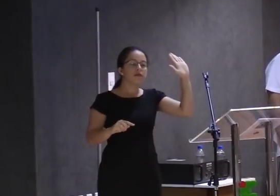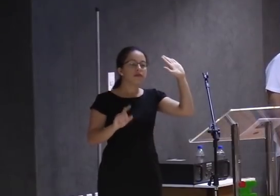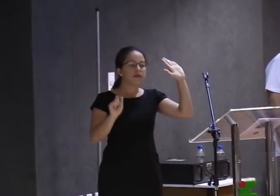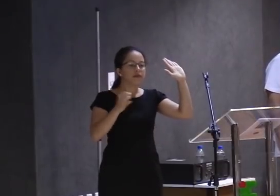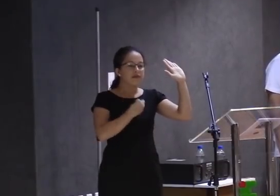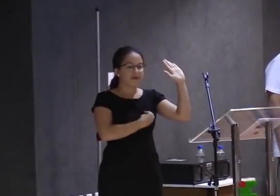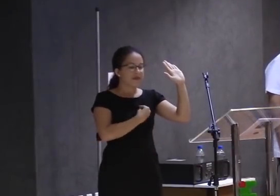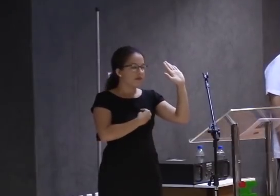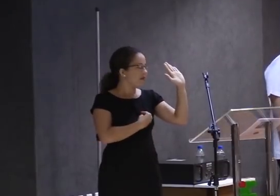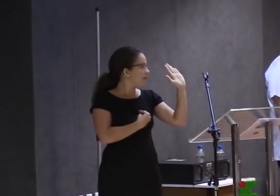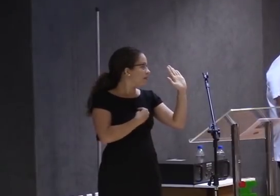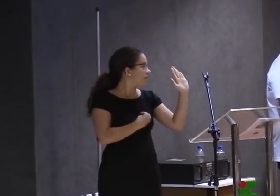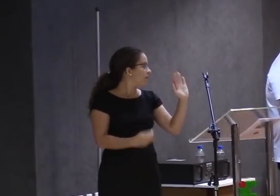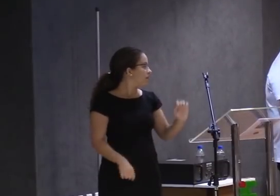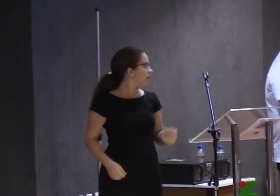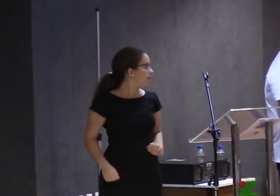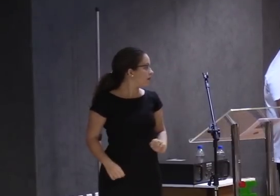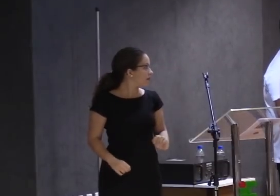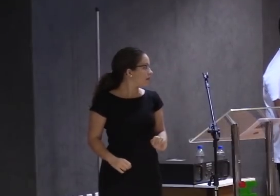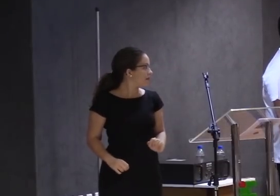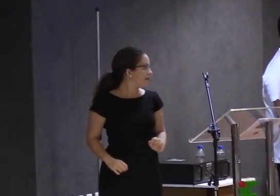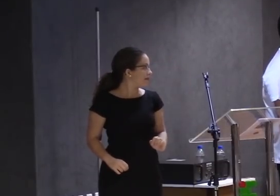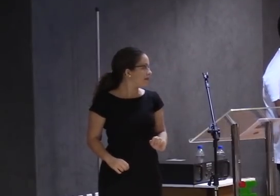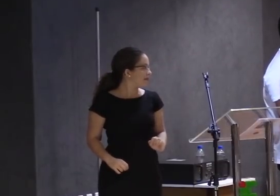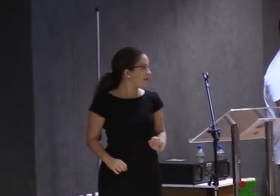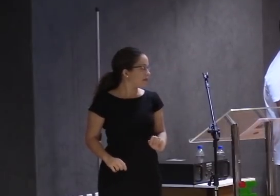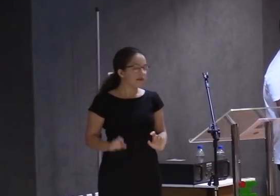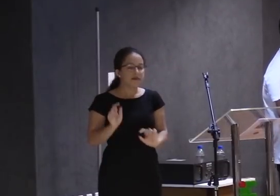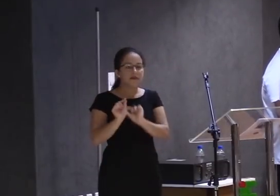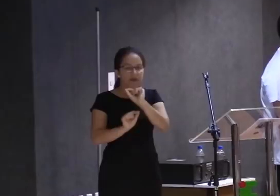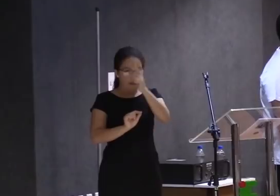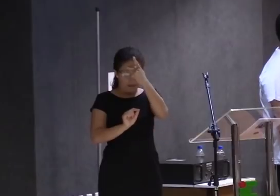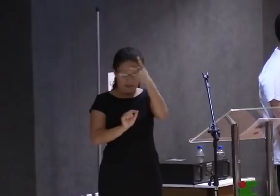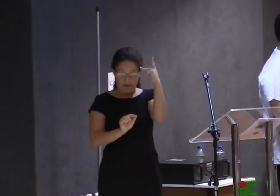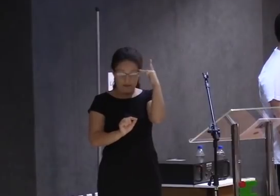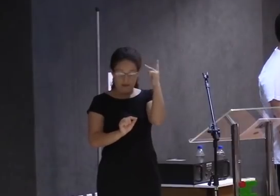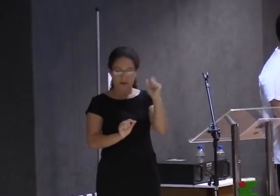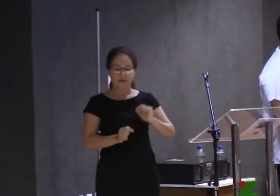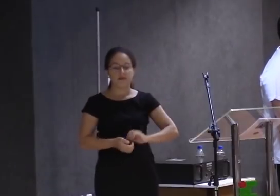Oh, really good. Let's continue.